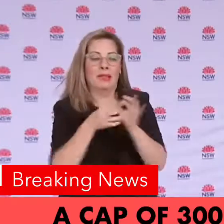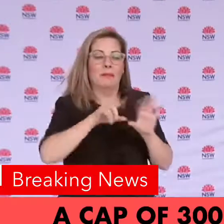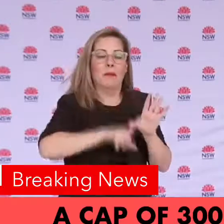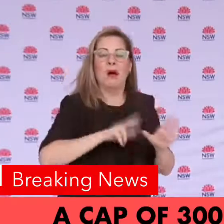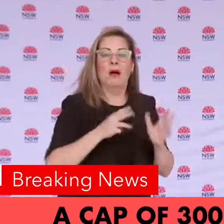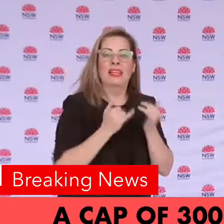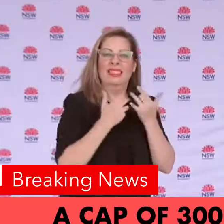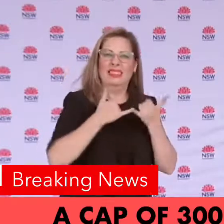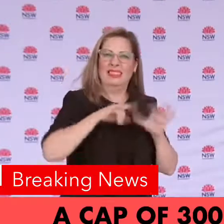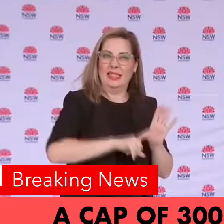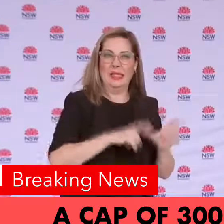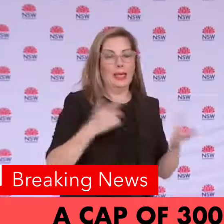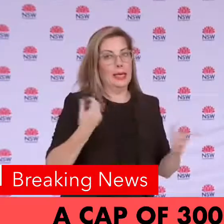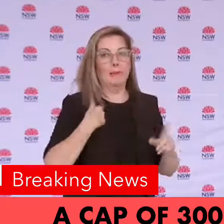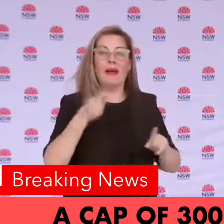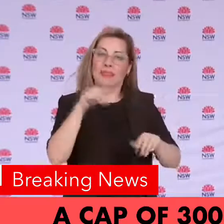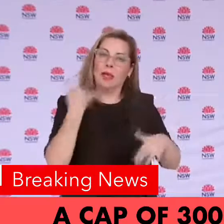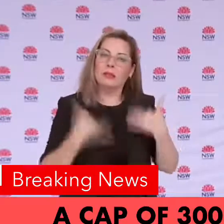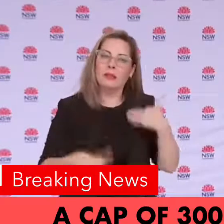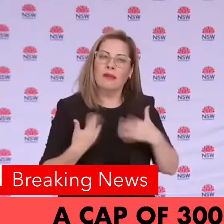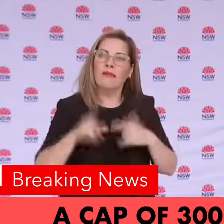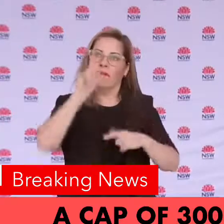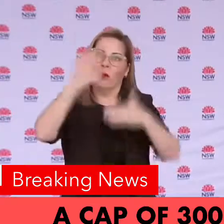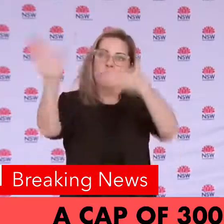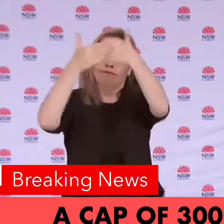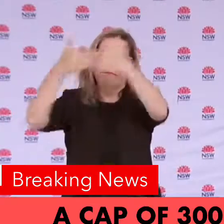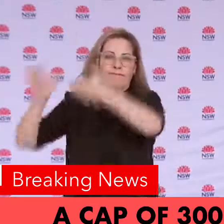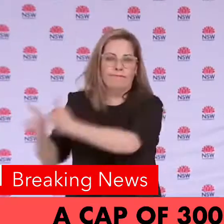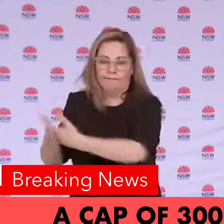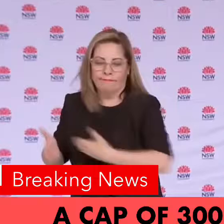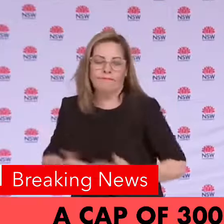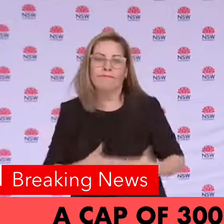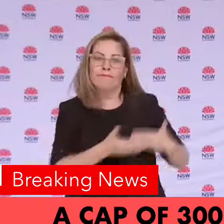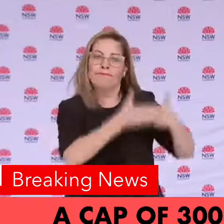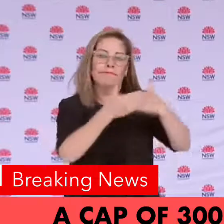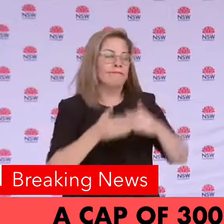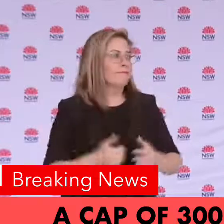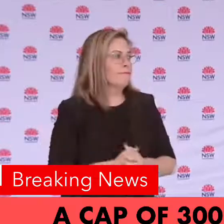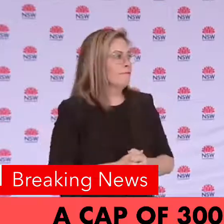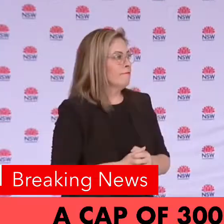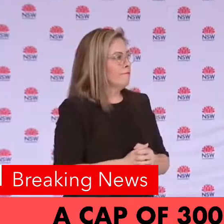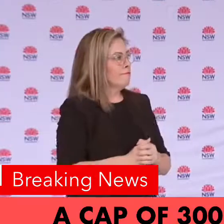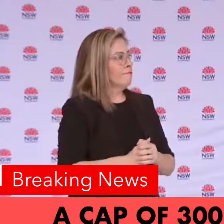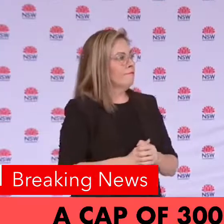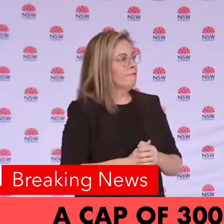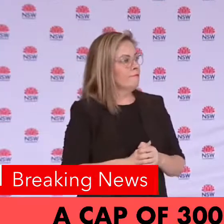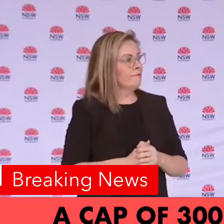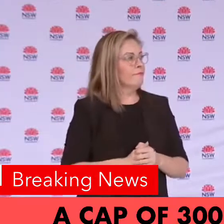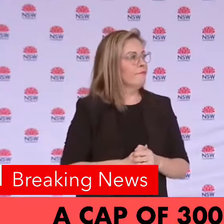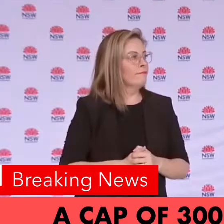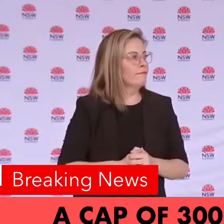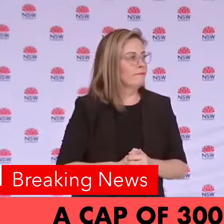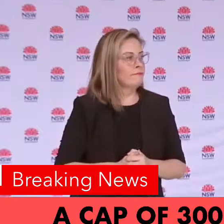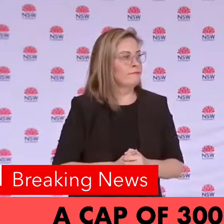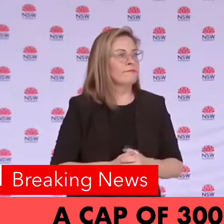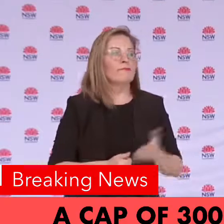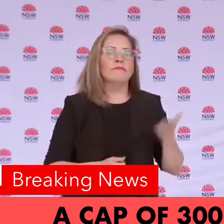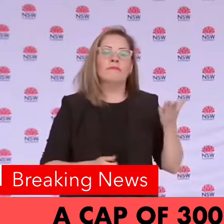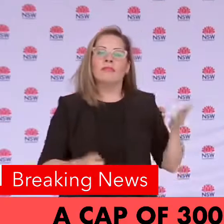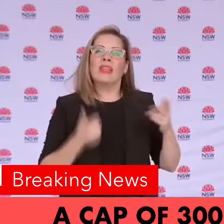of restrictions at the CLC tomorrow? And I guess in particular, one example is the aged care, currently locked